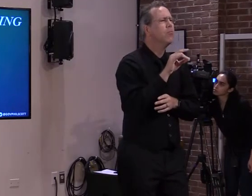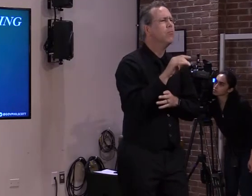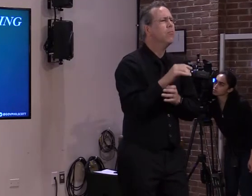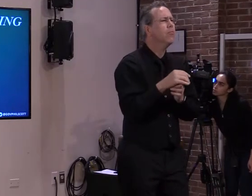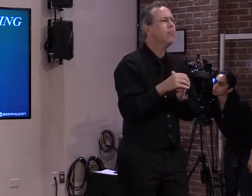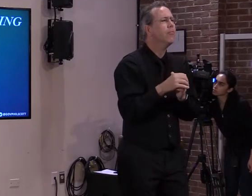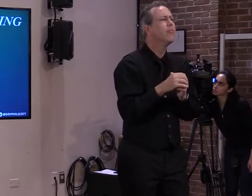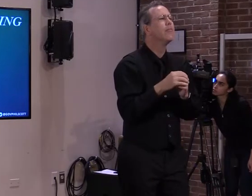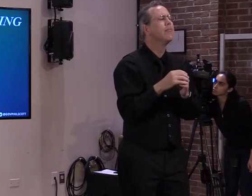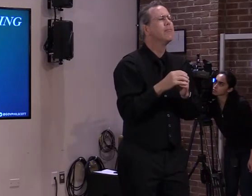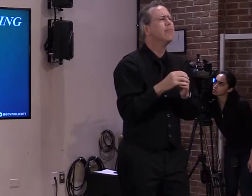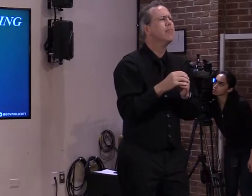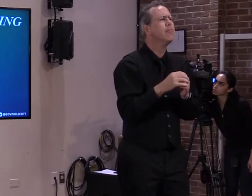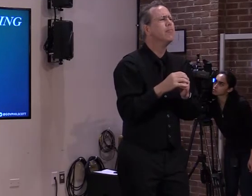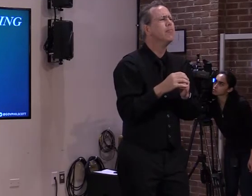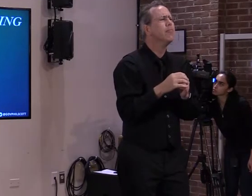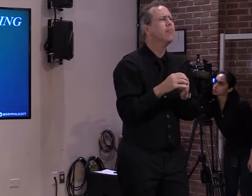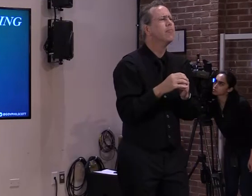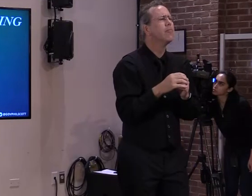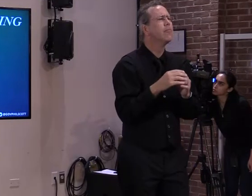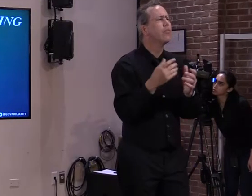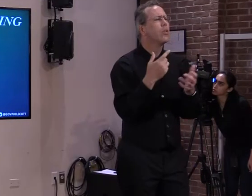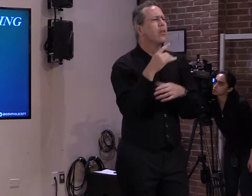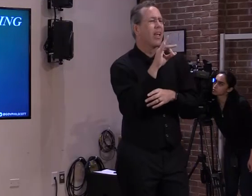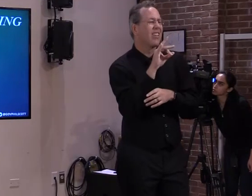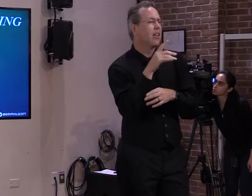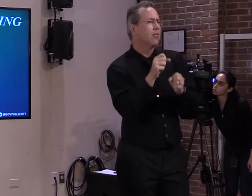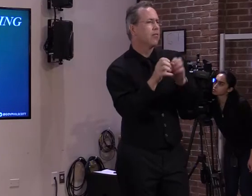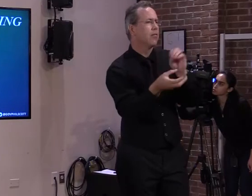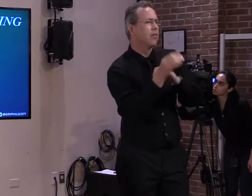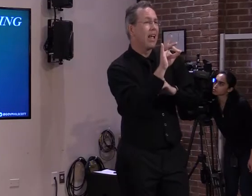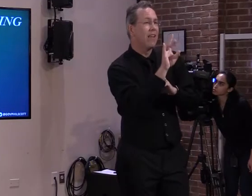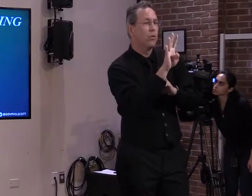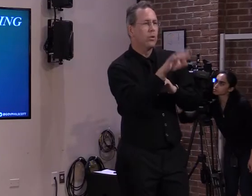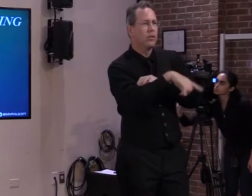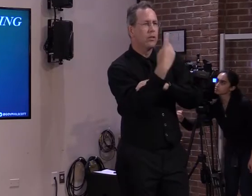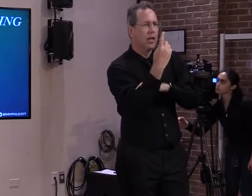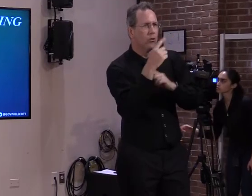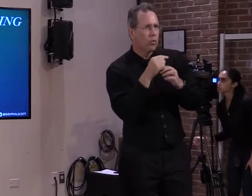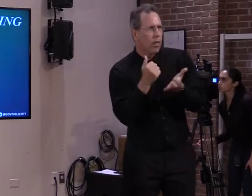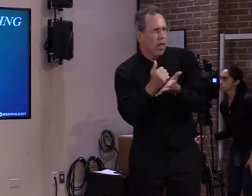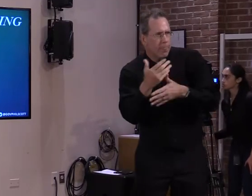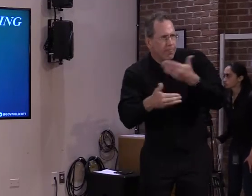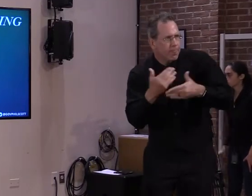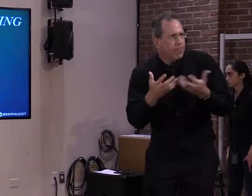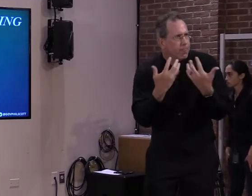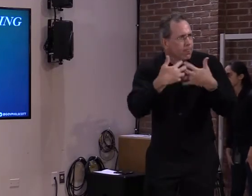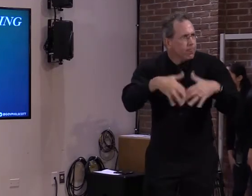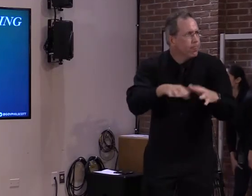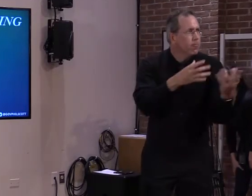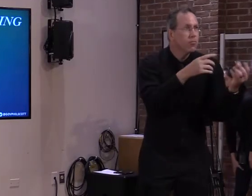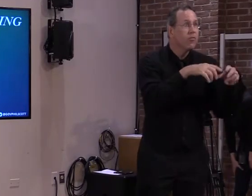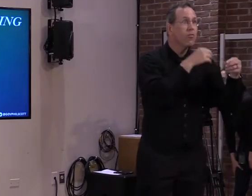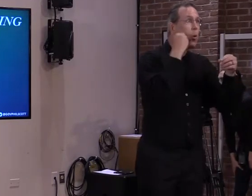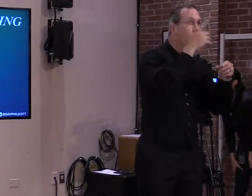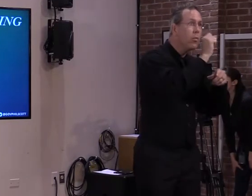age, households with an individual that is disabled or over age 60, women in any trimester of